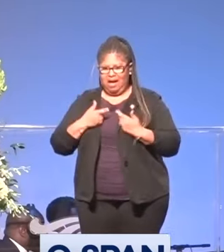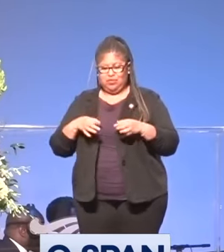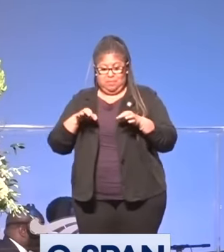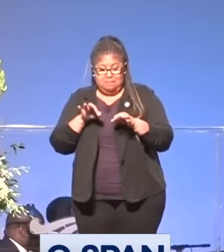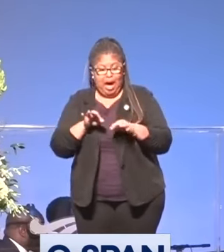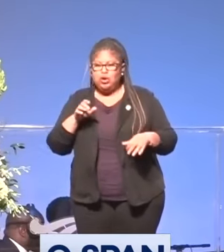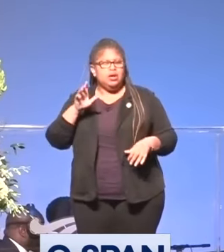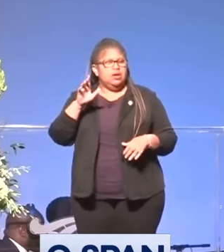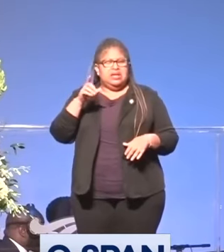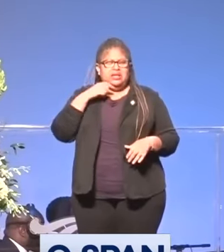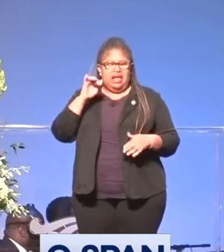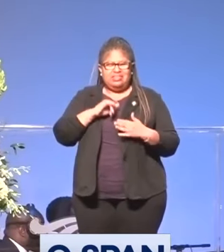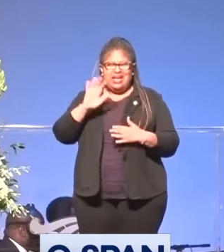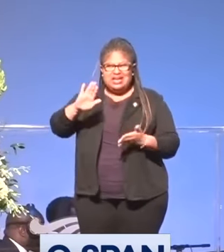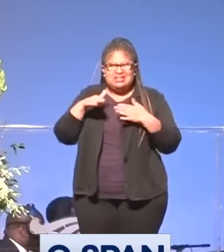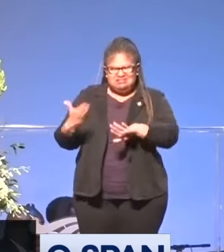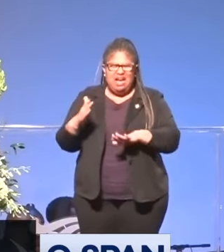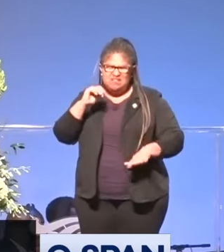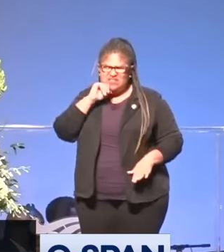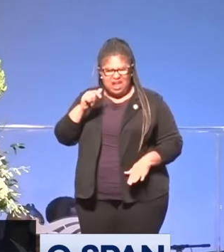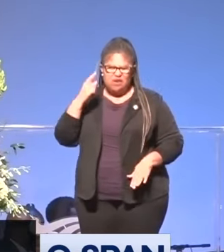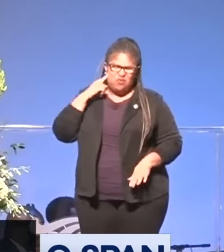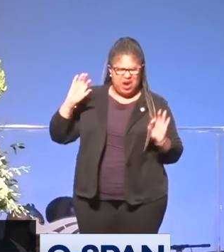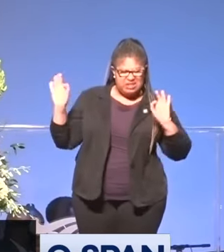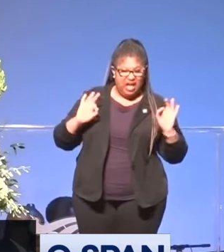vain. What's his name?